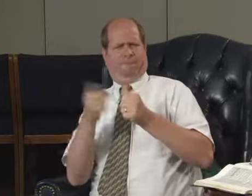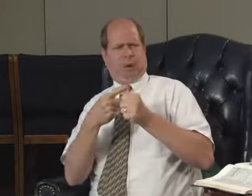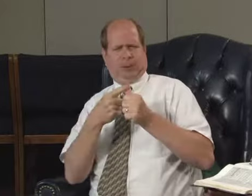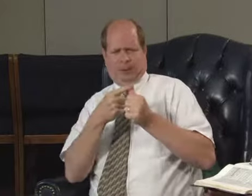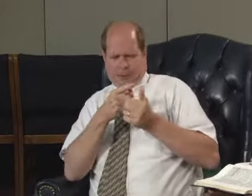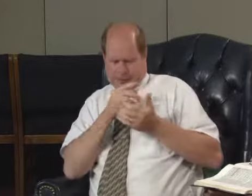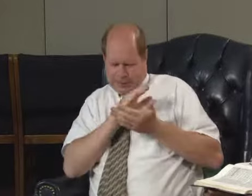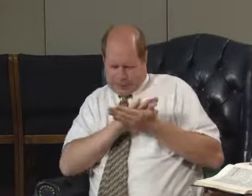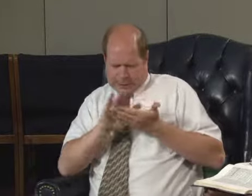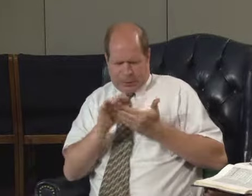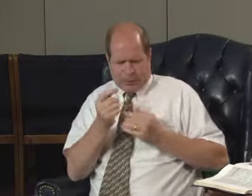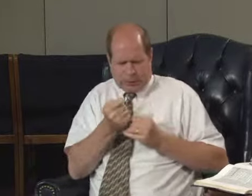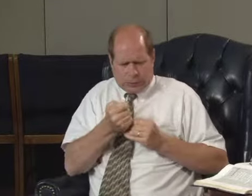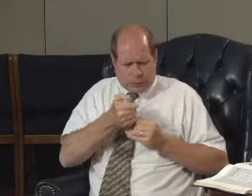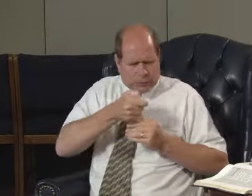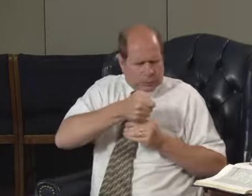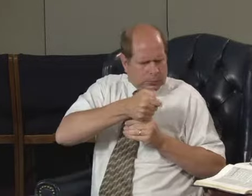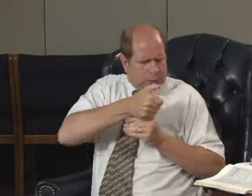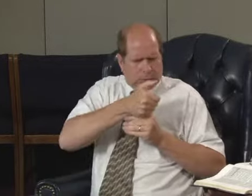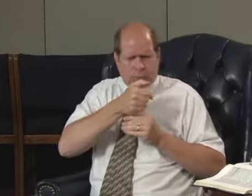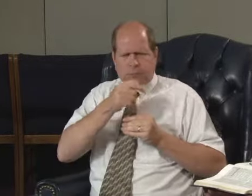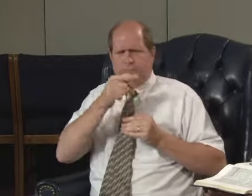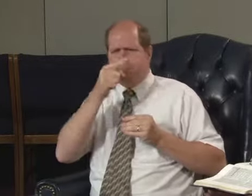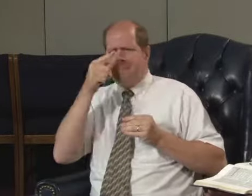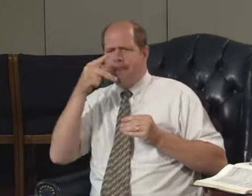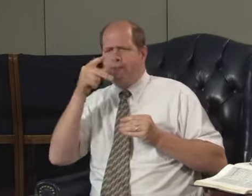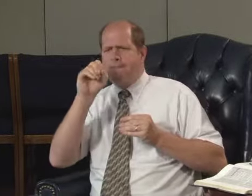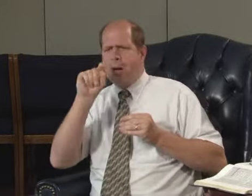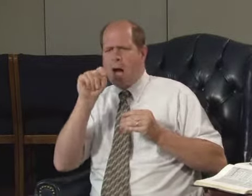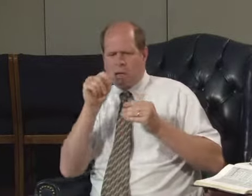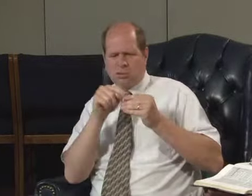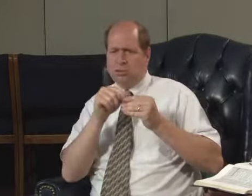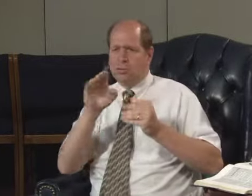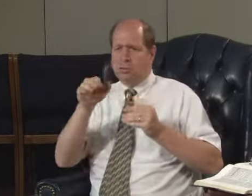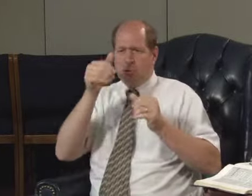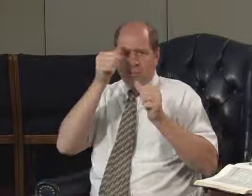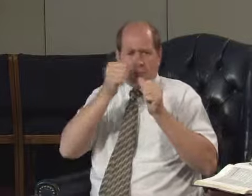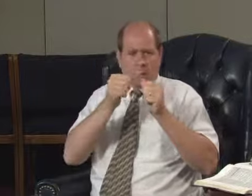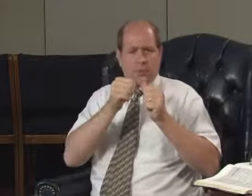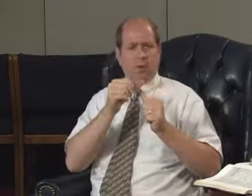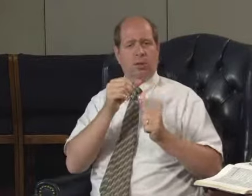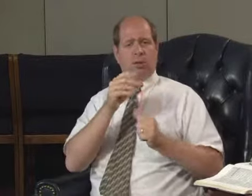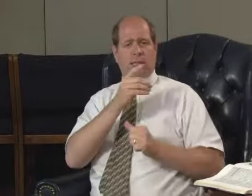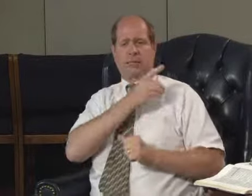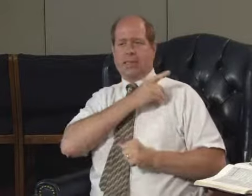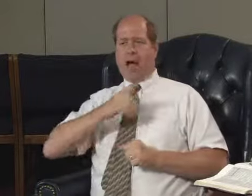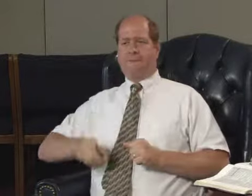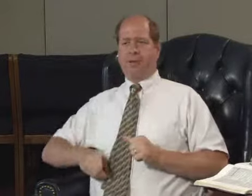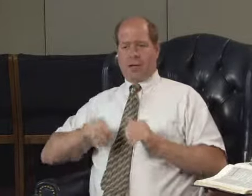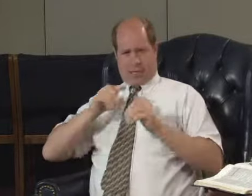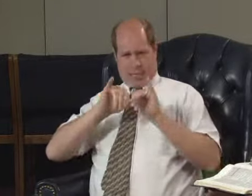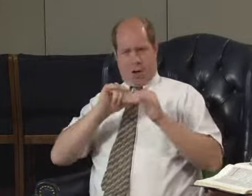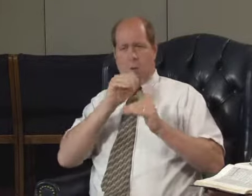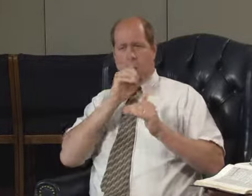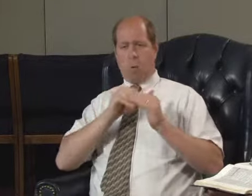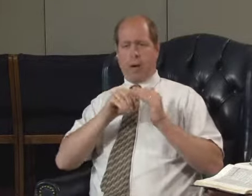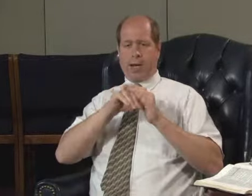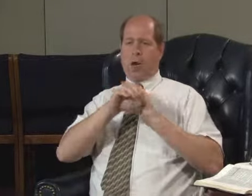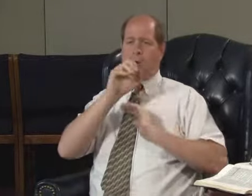But to talk with God, we must cleanse our hearts. There are spots in our life. You know, King